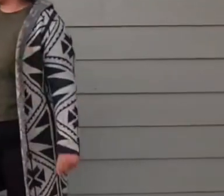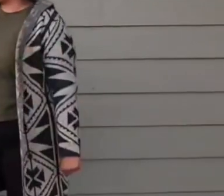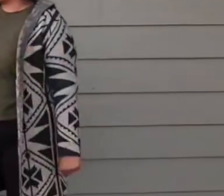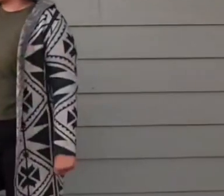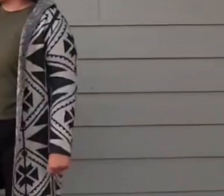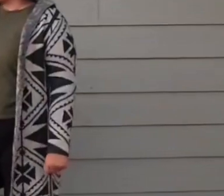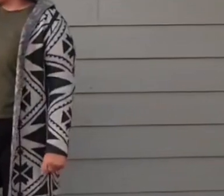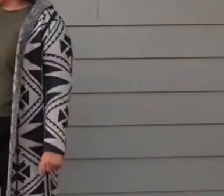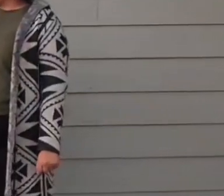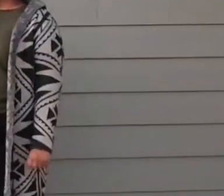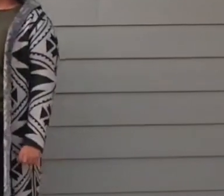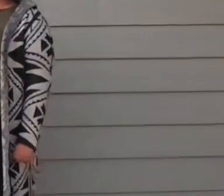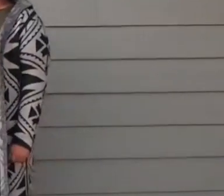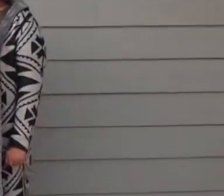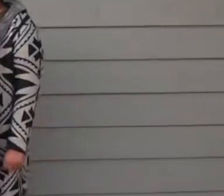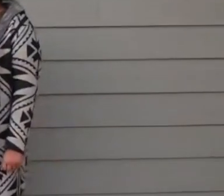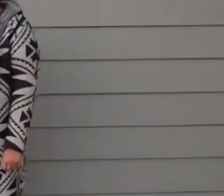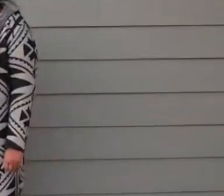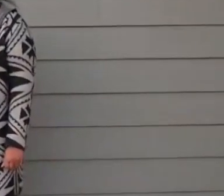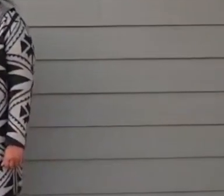What? Don't stop